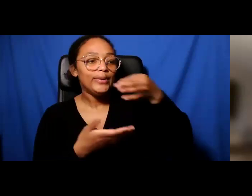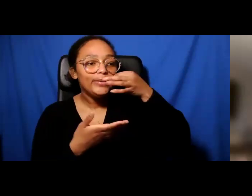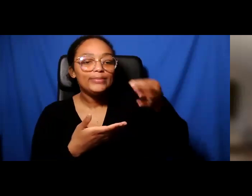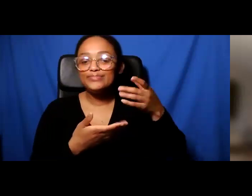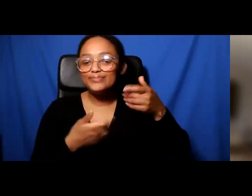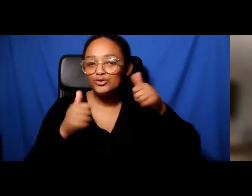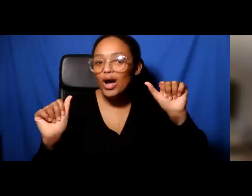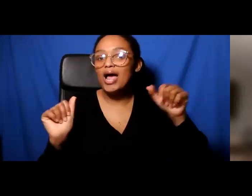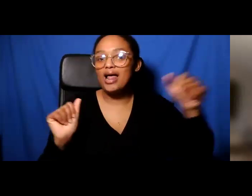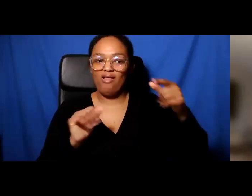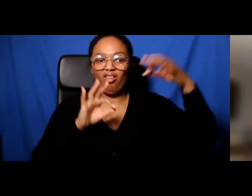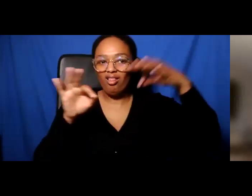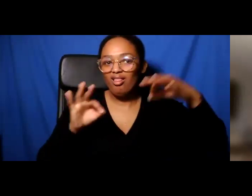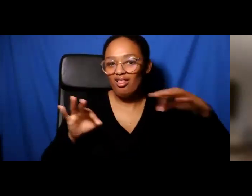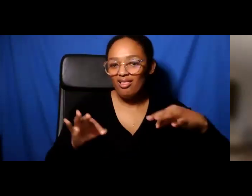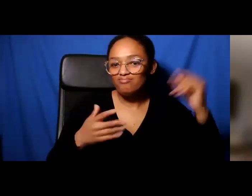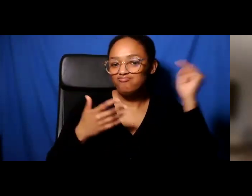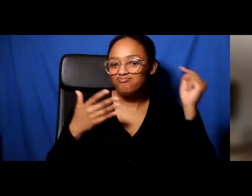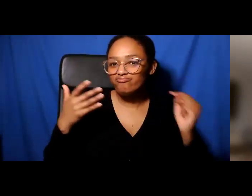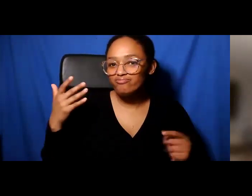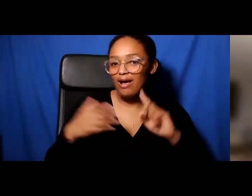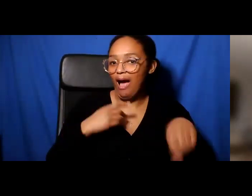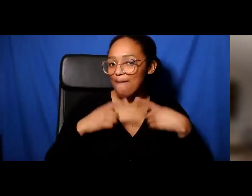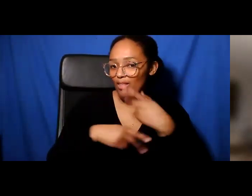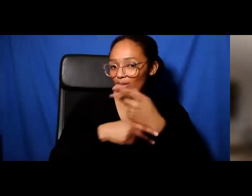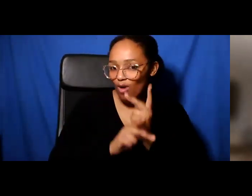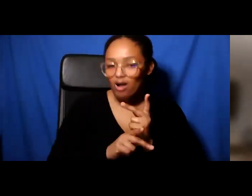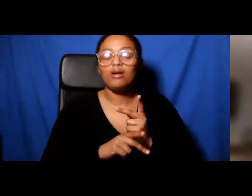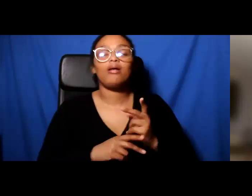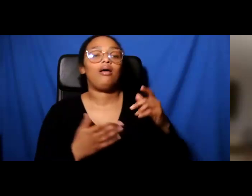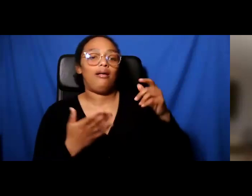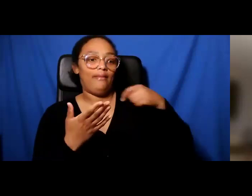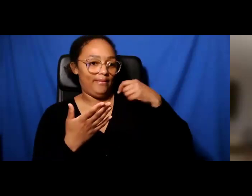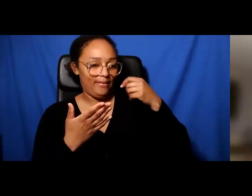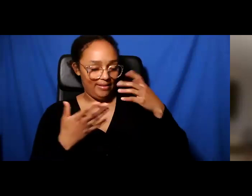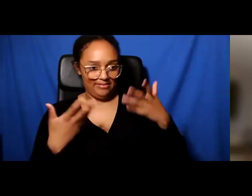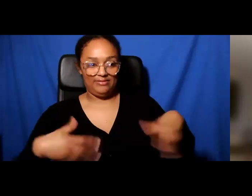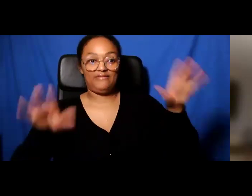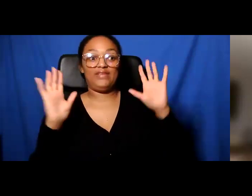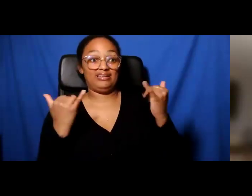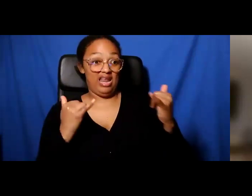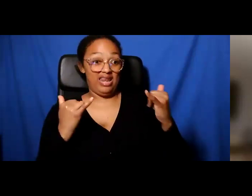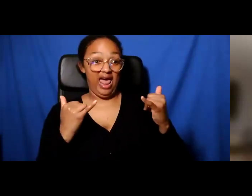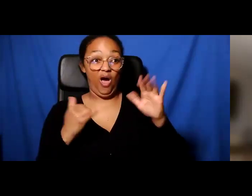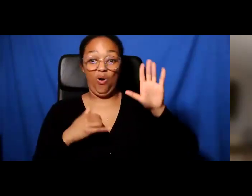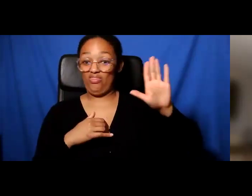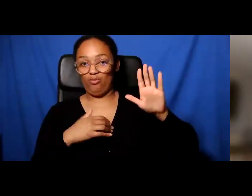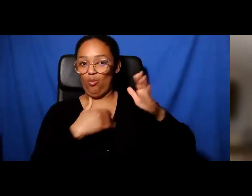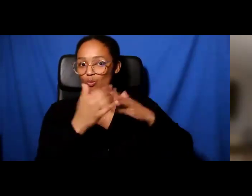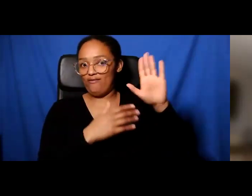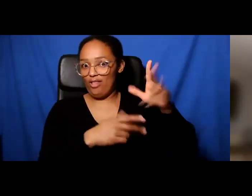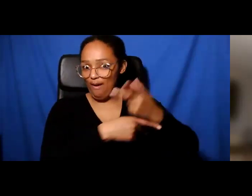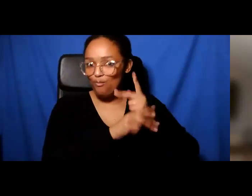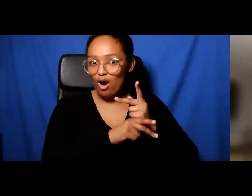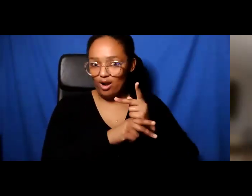3 minutes. And before you know it, you were going to the grocery store to, get cereal and milk. And now you're walking out with 3 packages